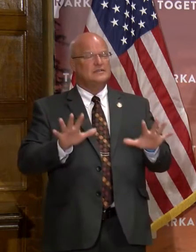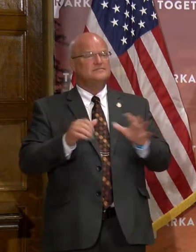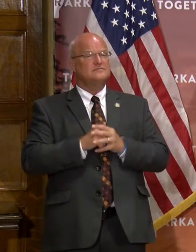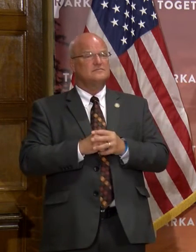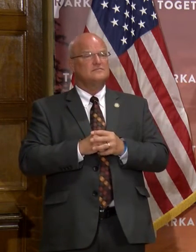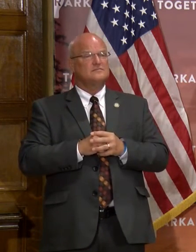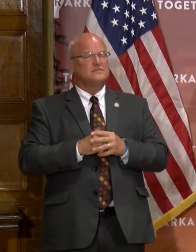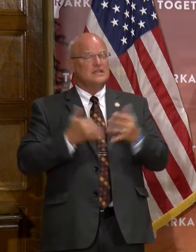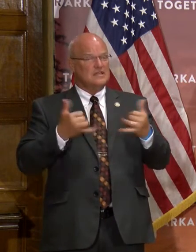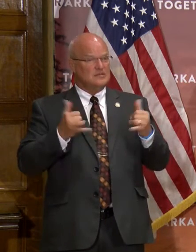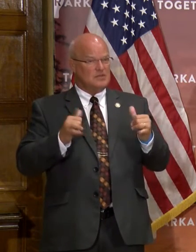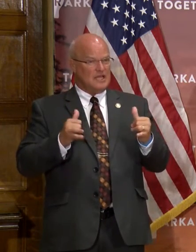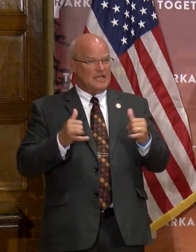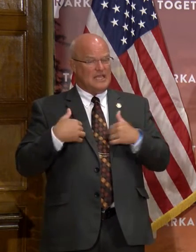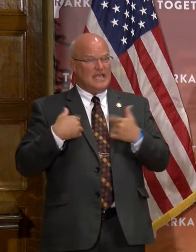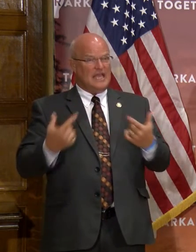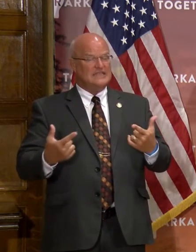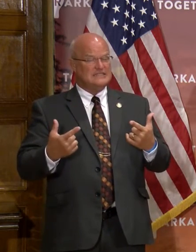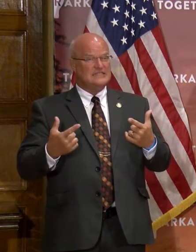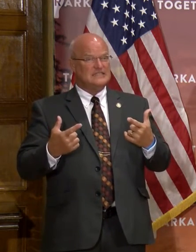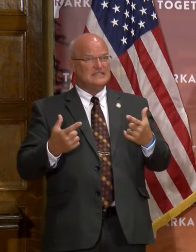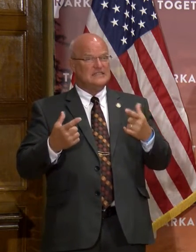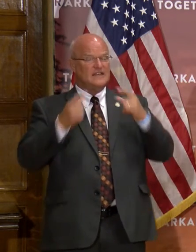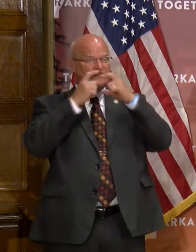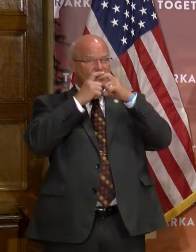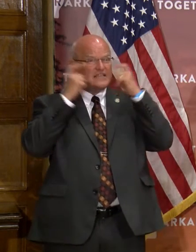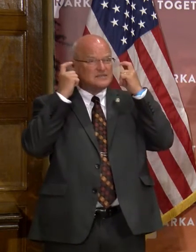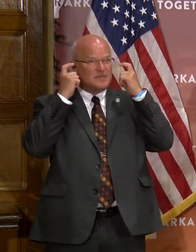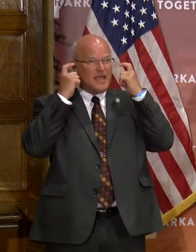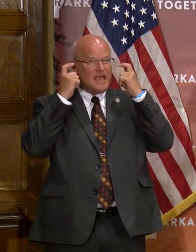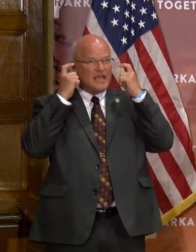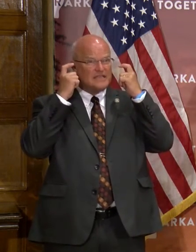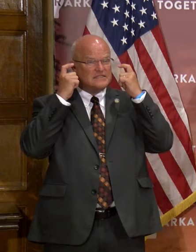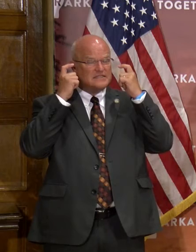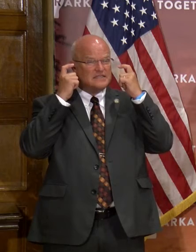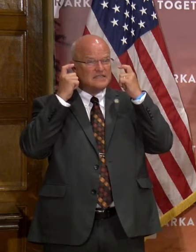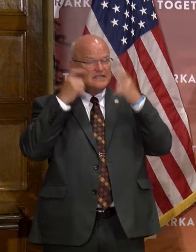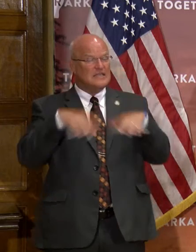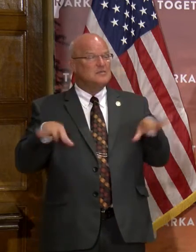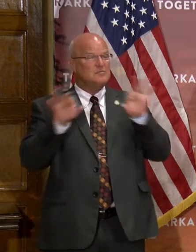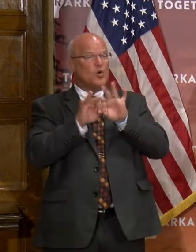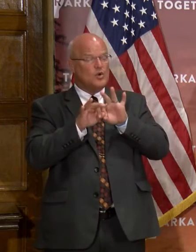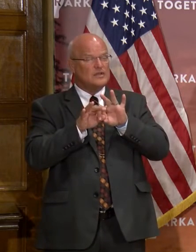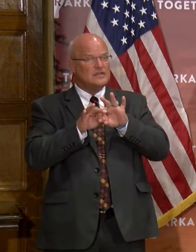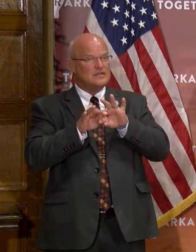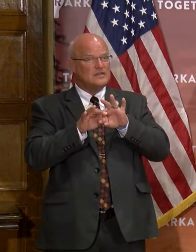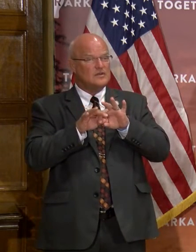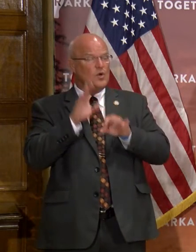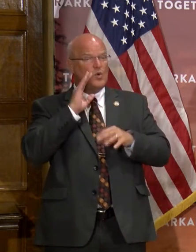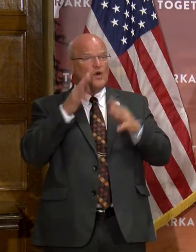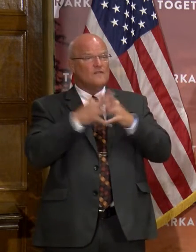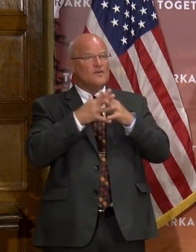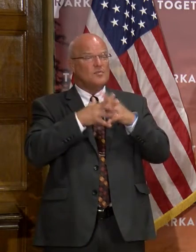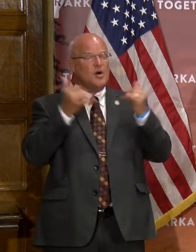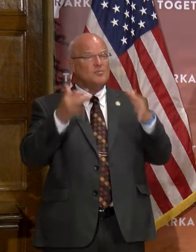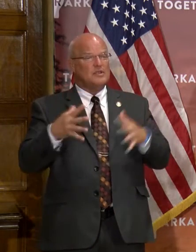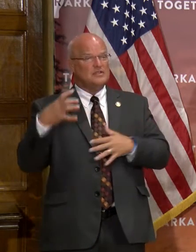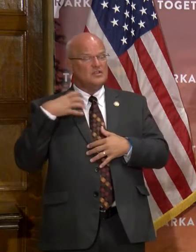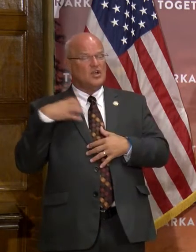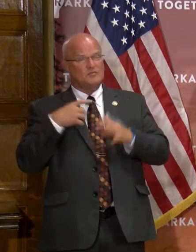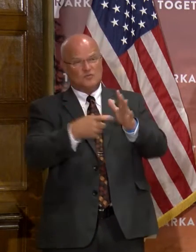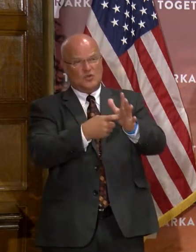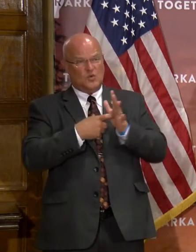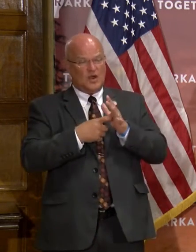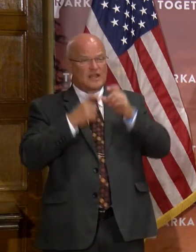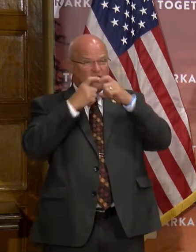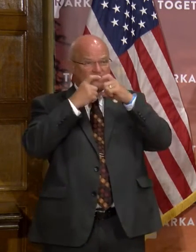to play, and since face mask wearing has become so important, will football players and coaches be